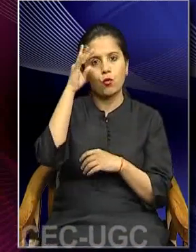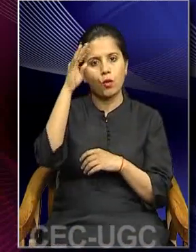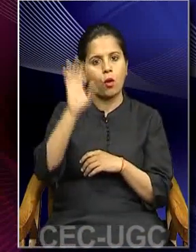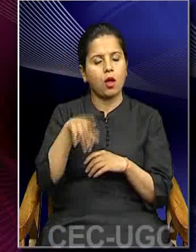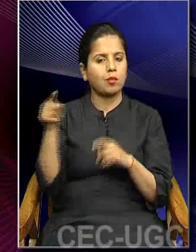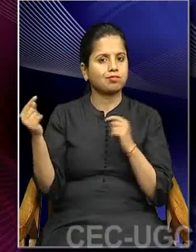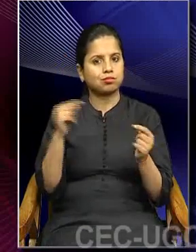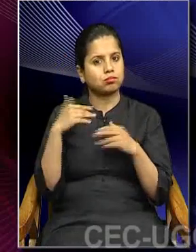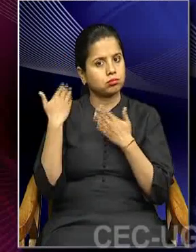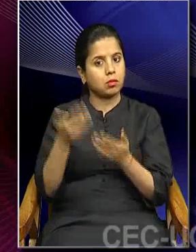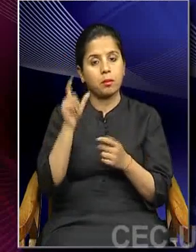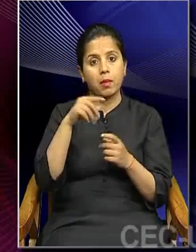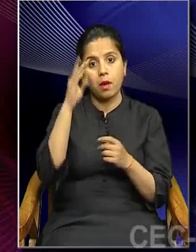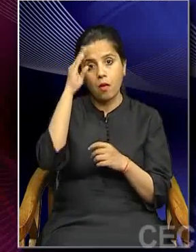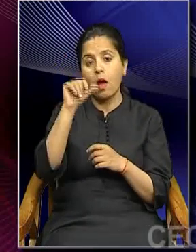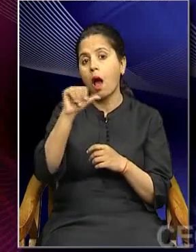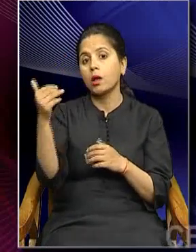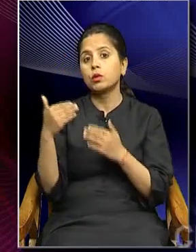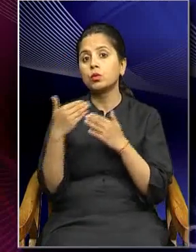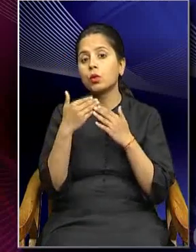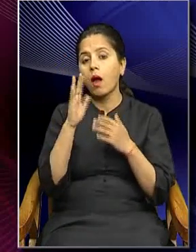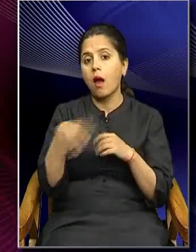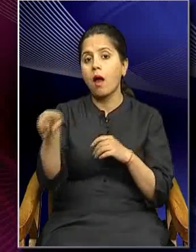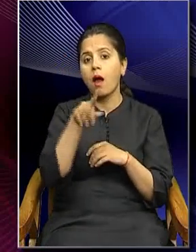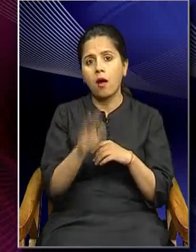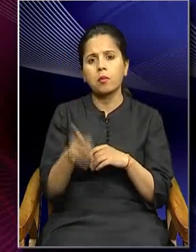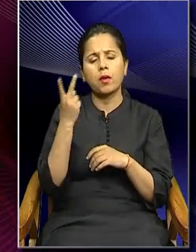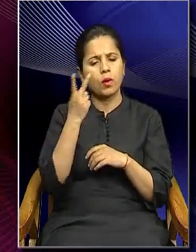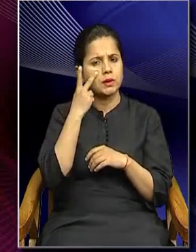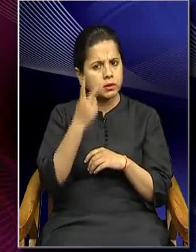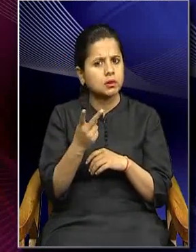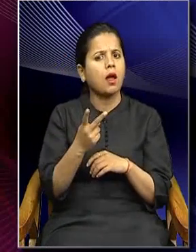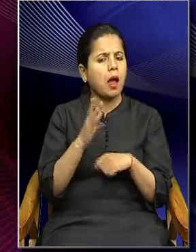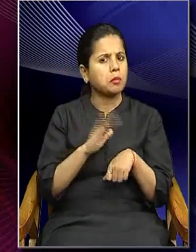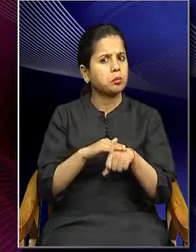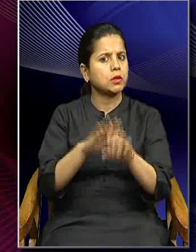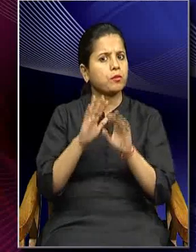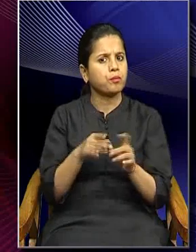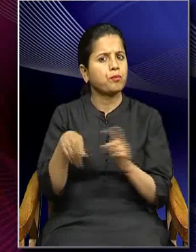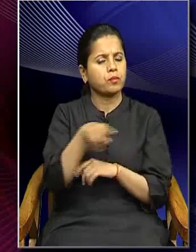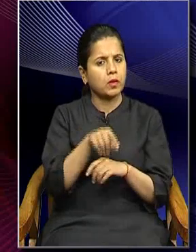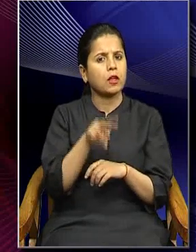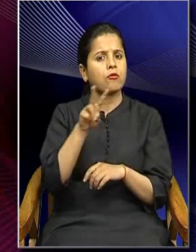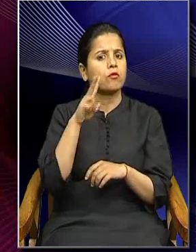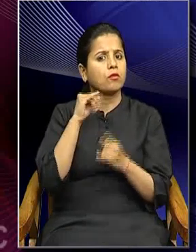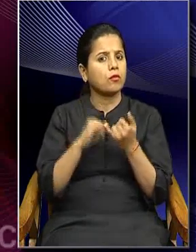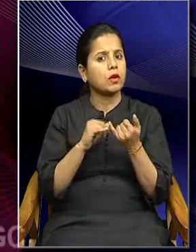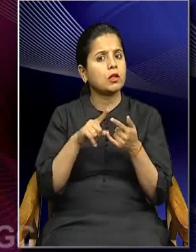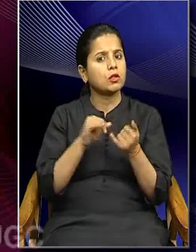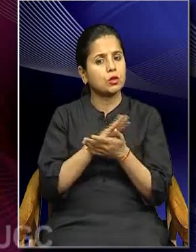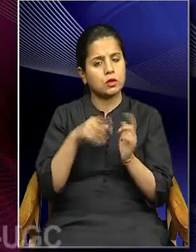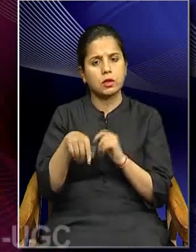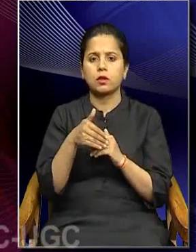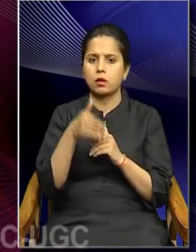So, philosophers from other schools have countered the claims of the Vaiśeṣikas. And I will discuss